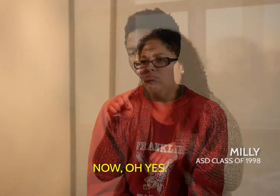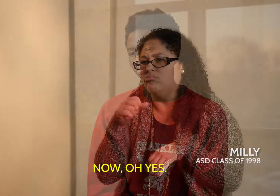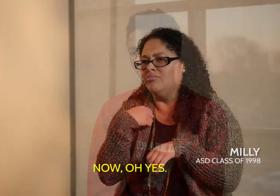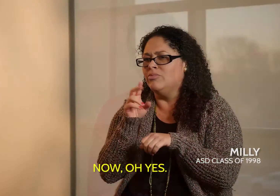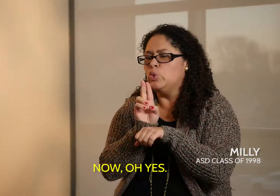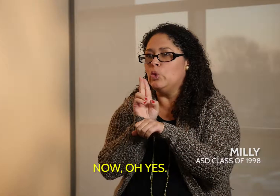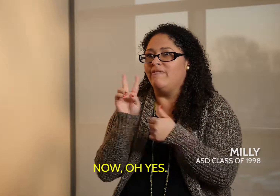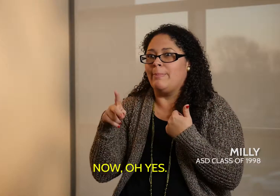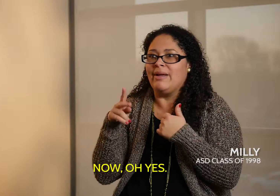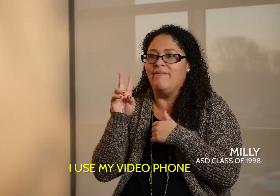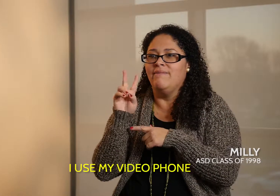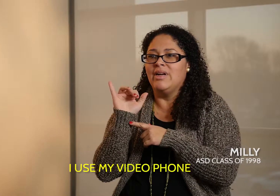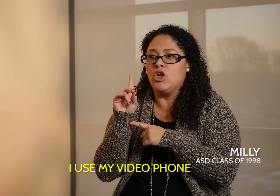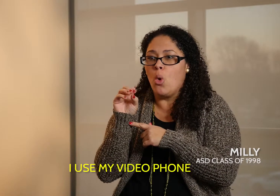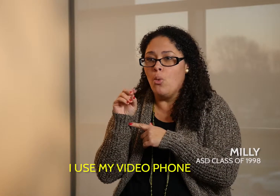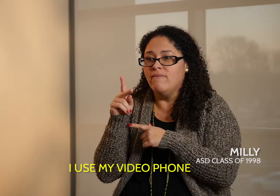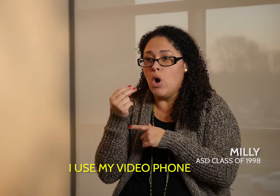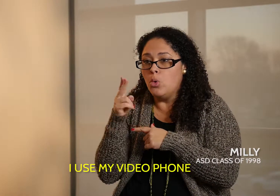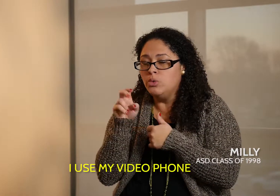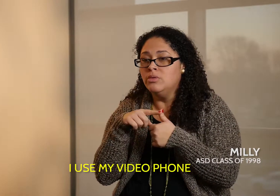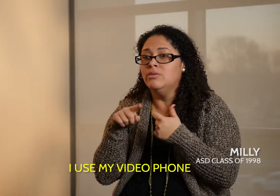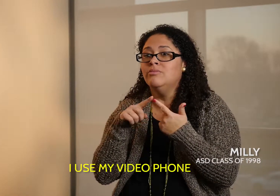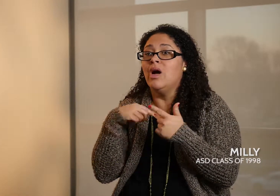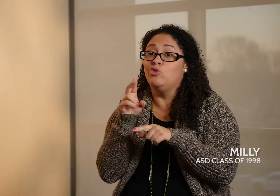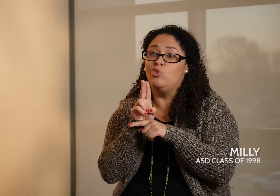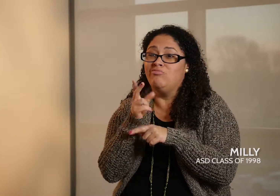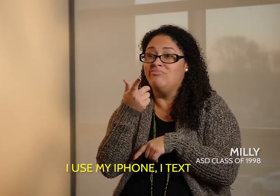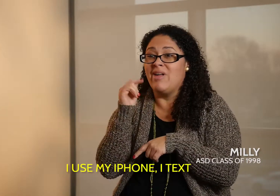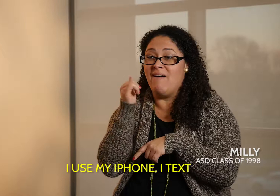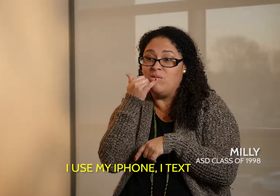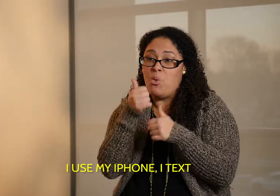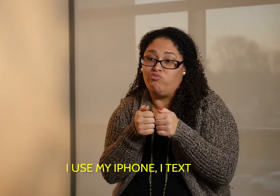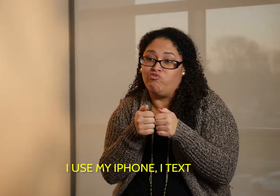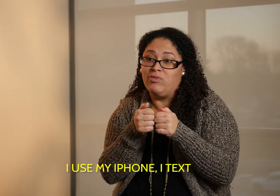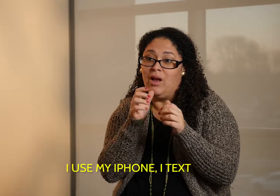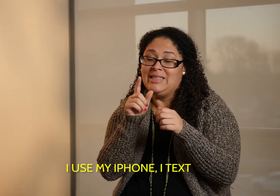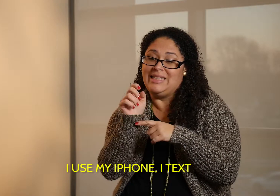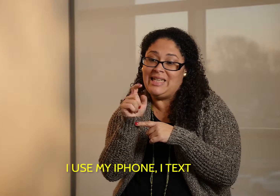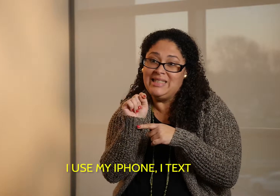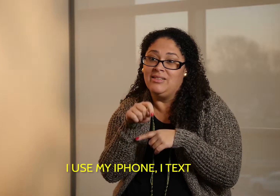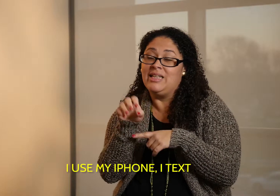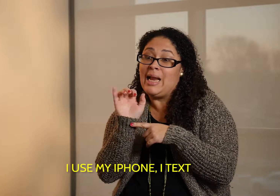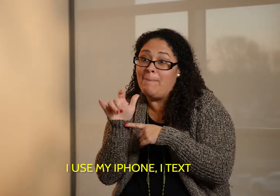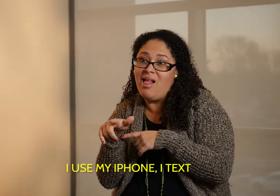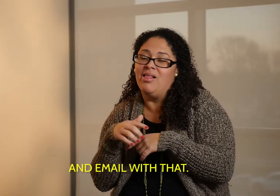Now, oh yes, I use my video phone. I use iPhone. I text